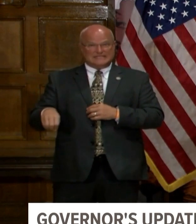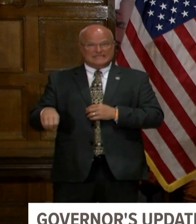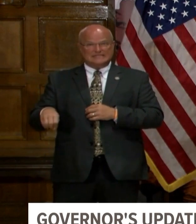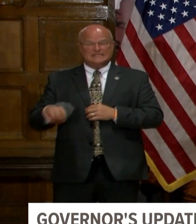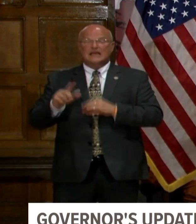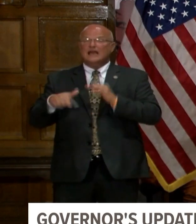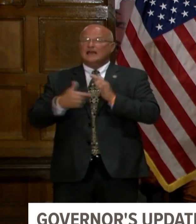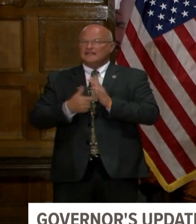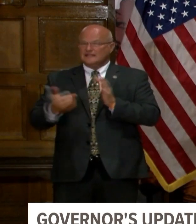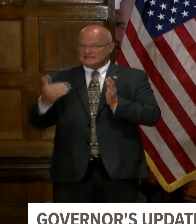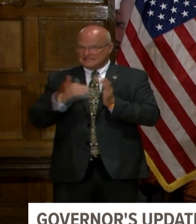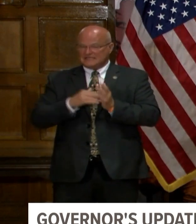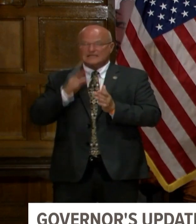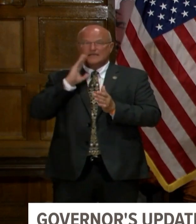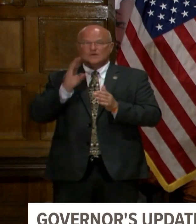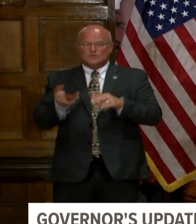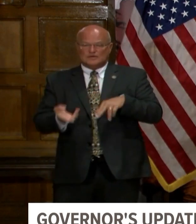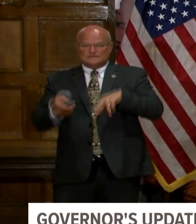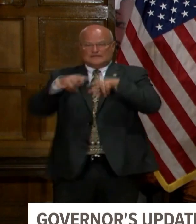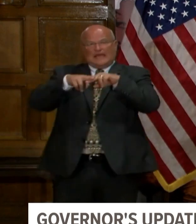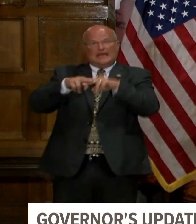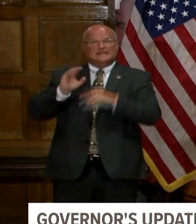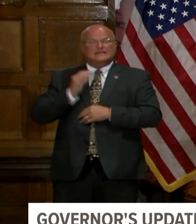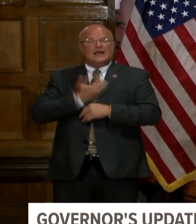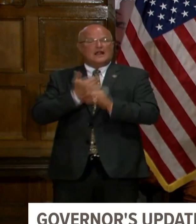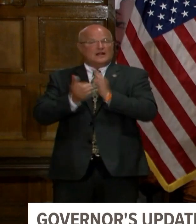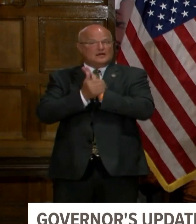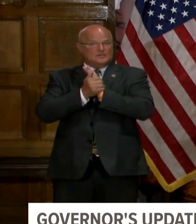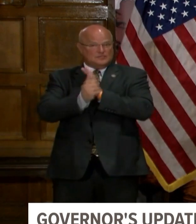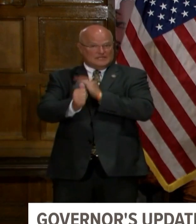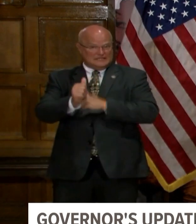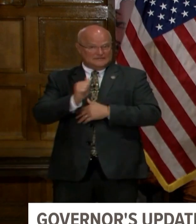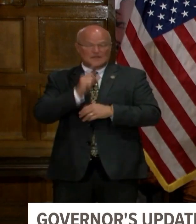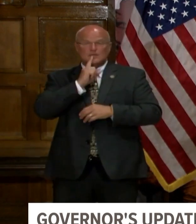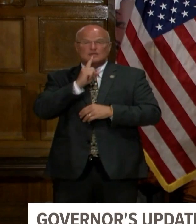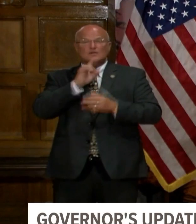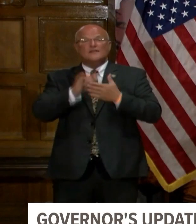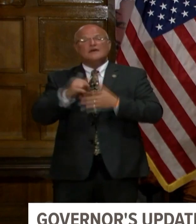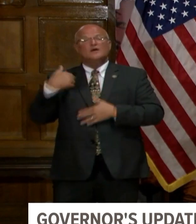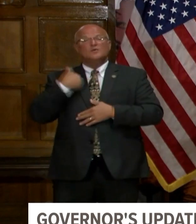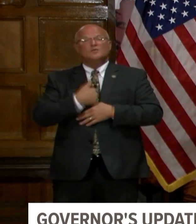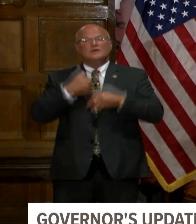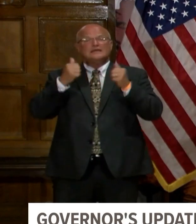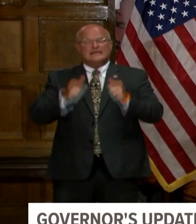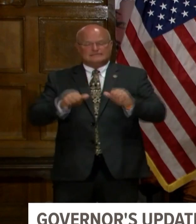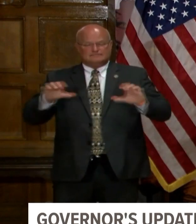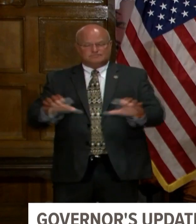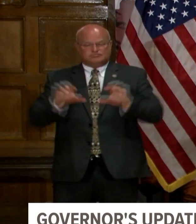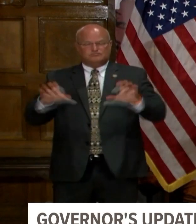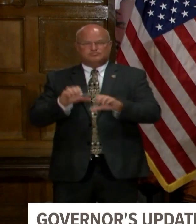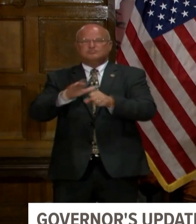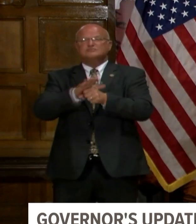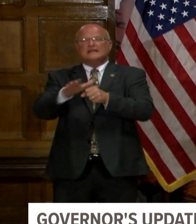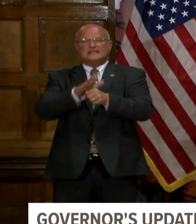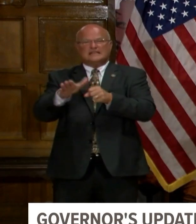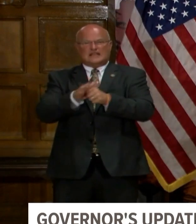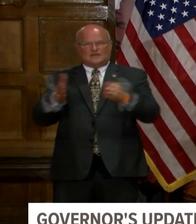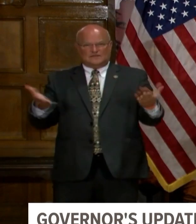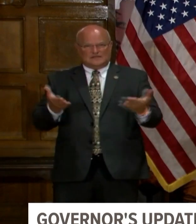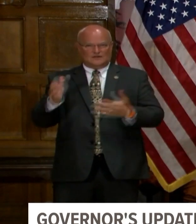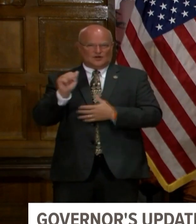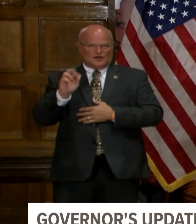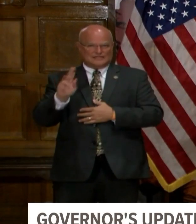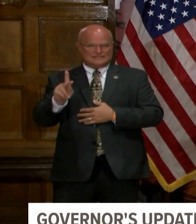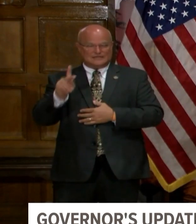And this again will add to our ability to make sure we can do adequate testing here in the state of